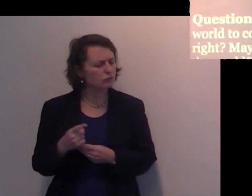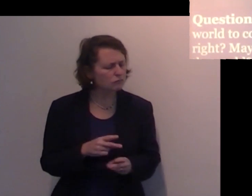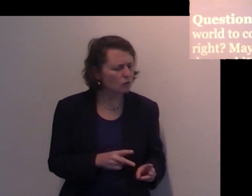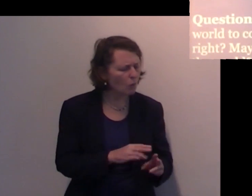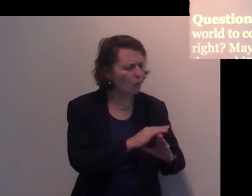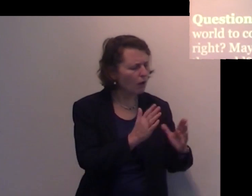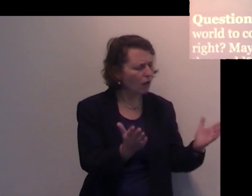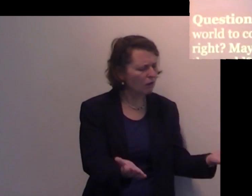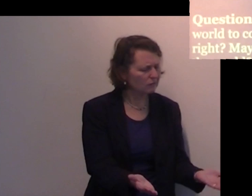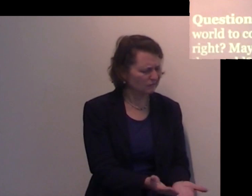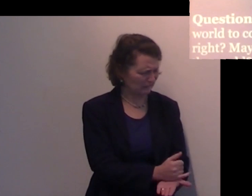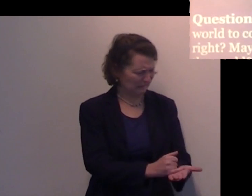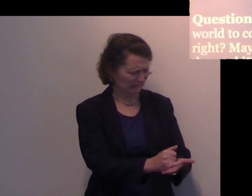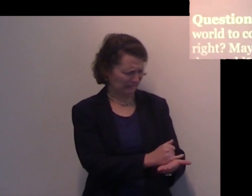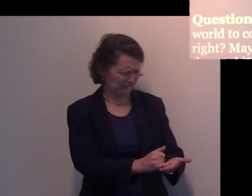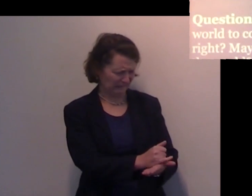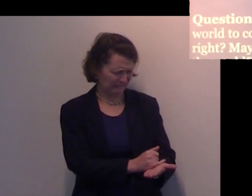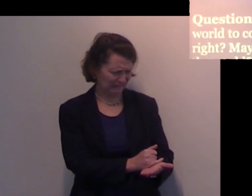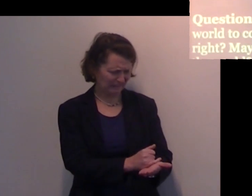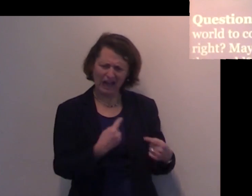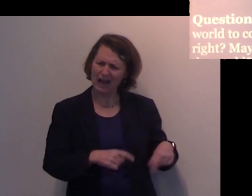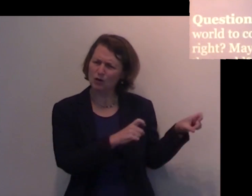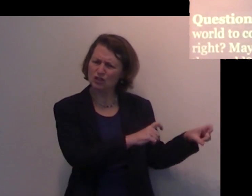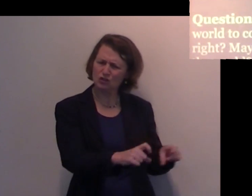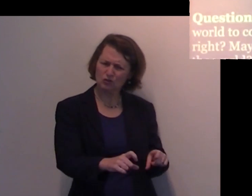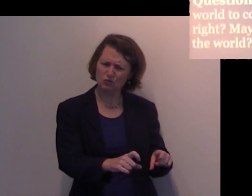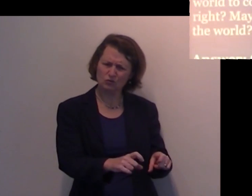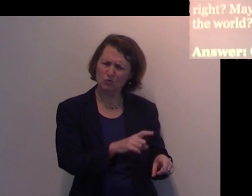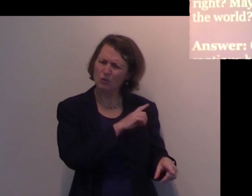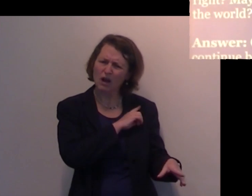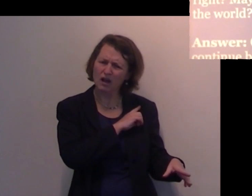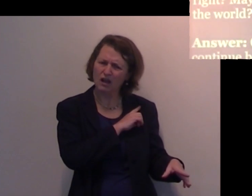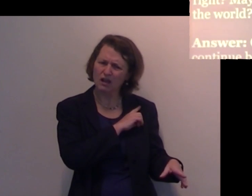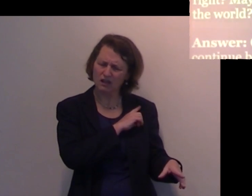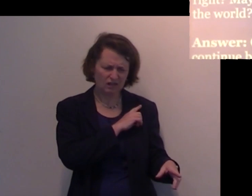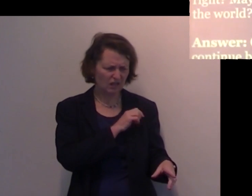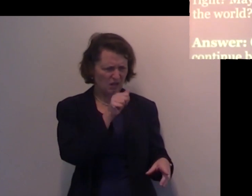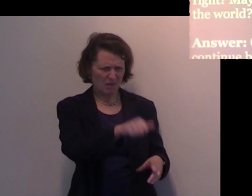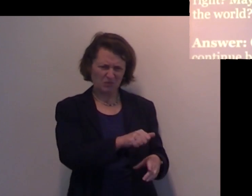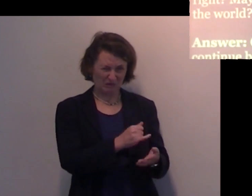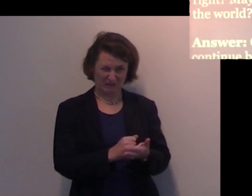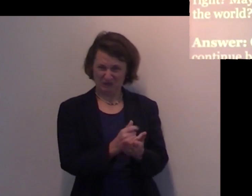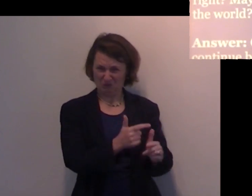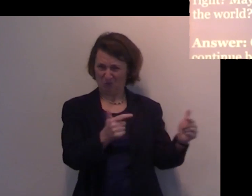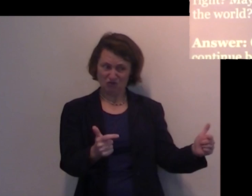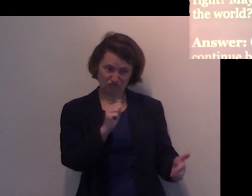People have sinned, right? maybe God should just destroy